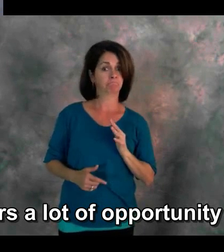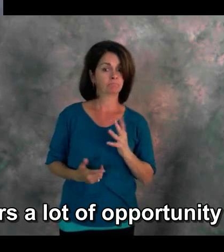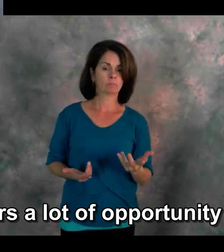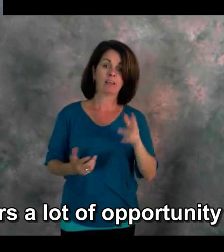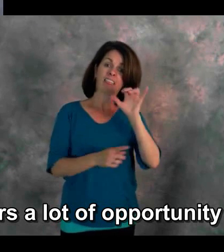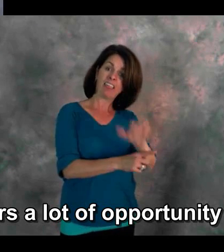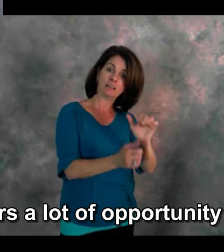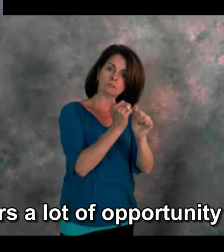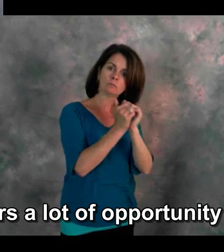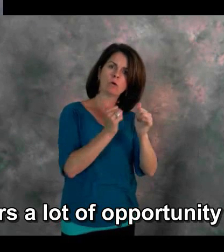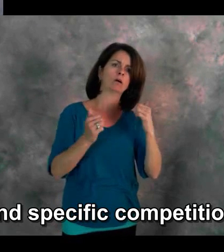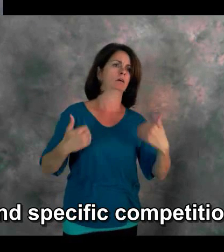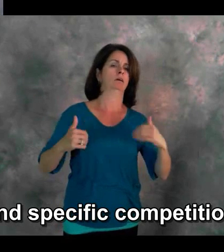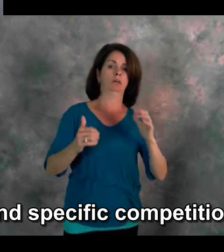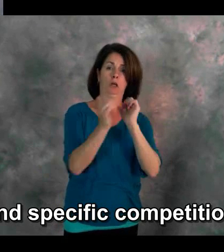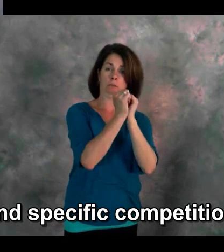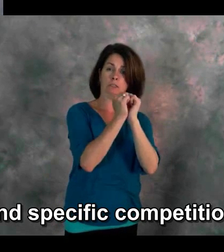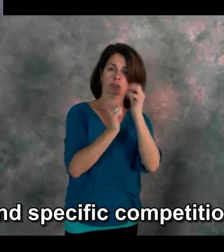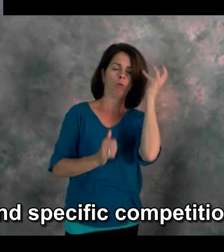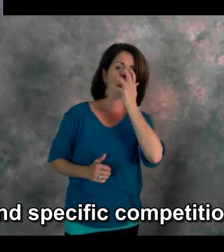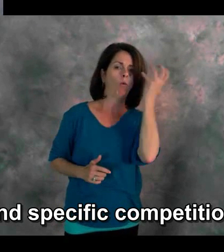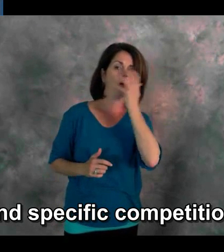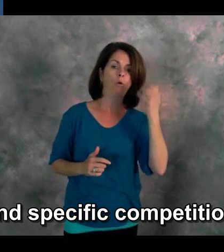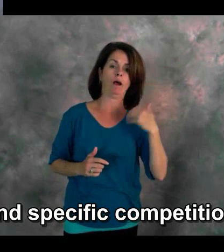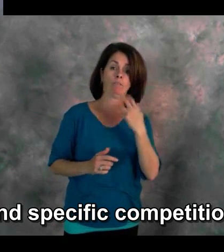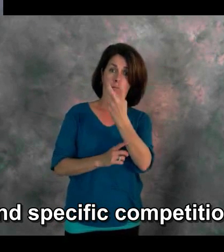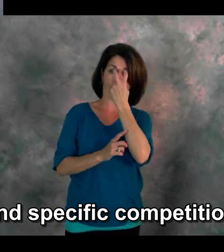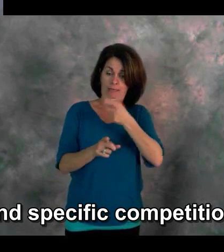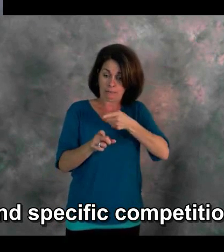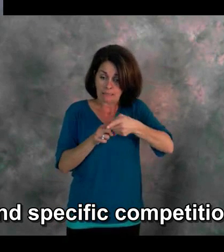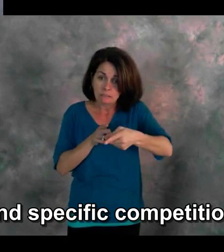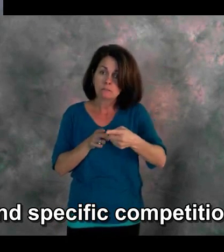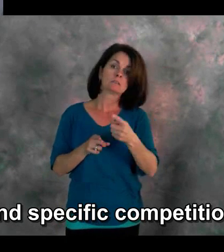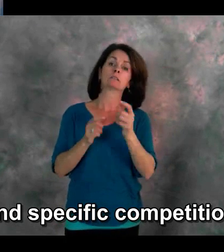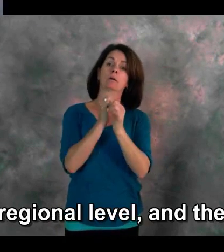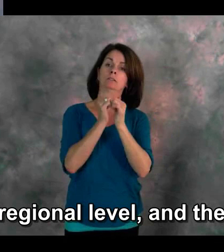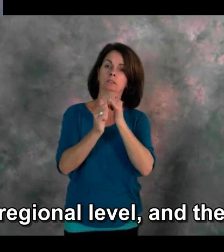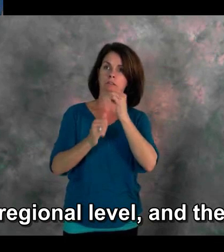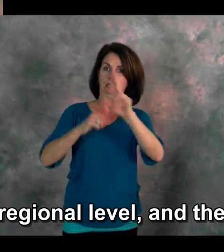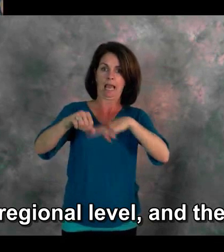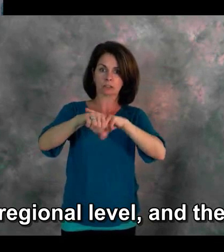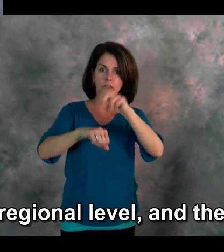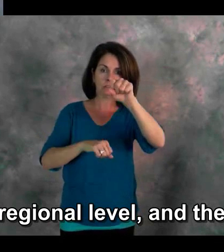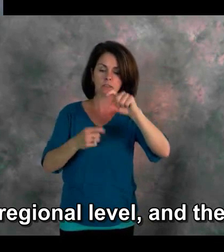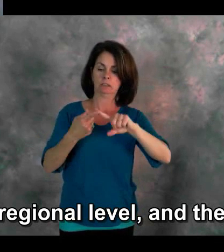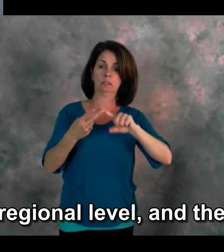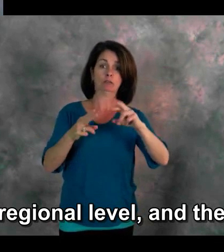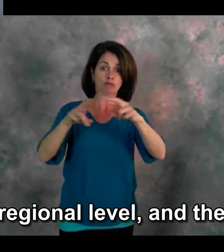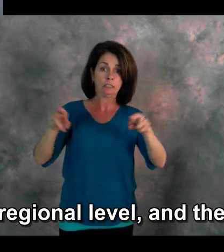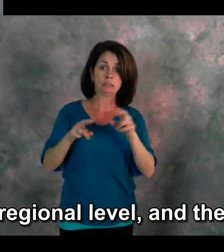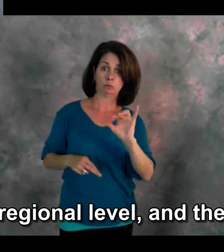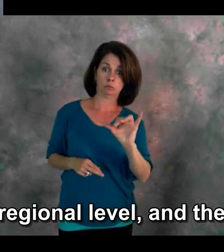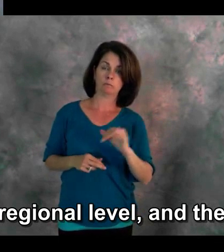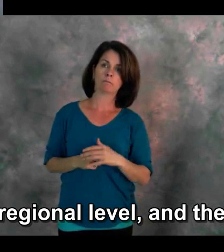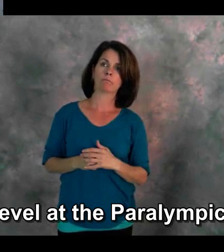And it offers a lot of opportunity for competition. There are blind-specific competitions at the national level and